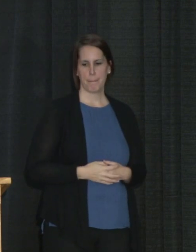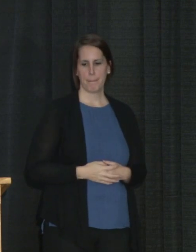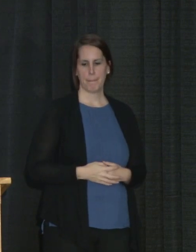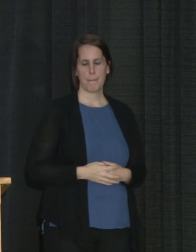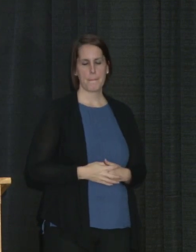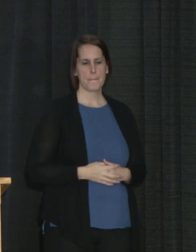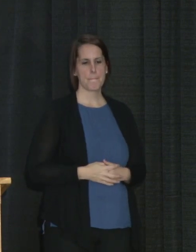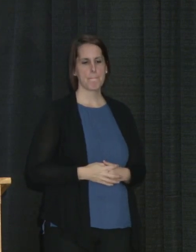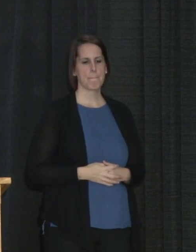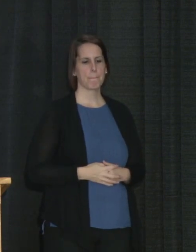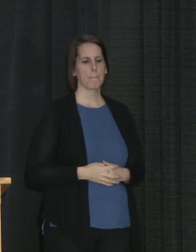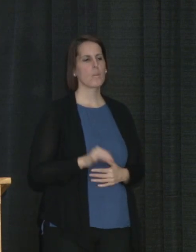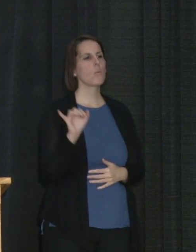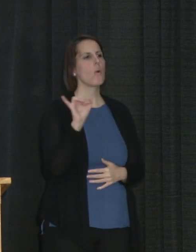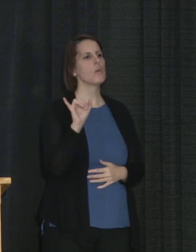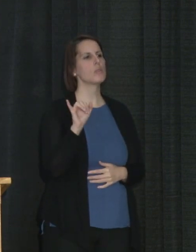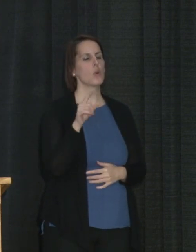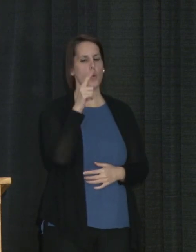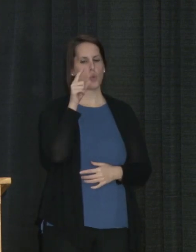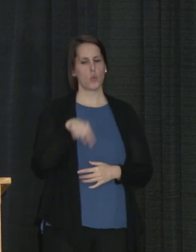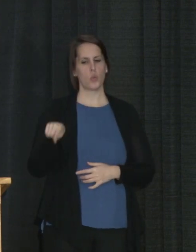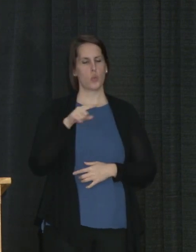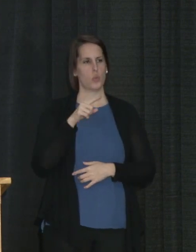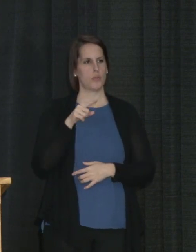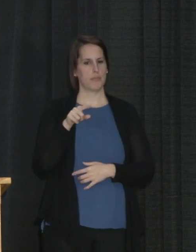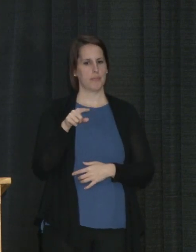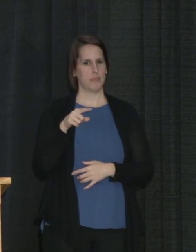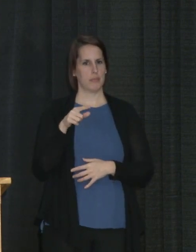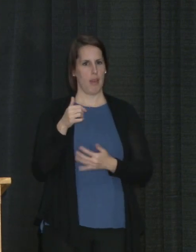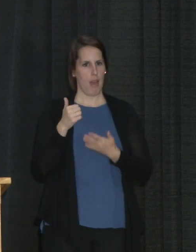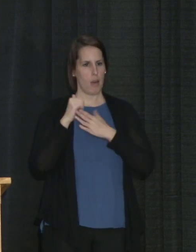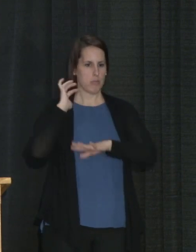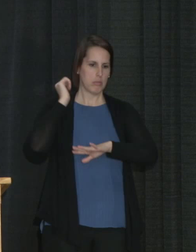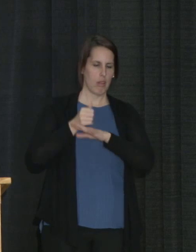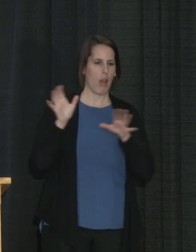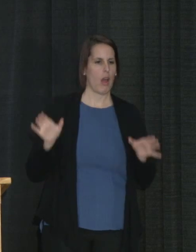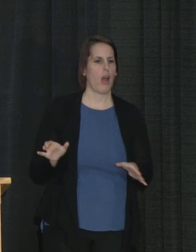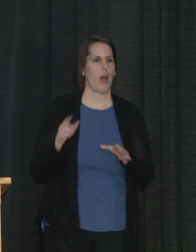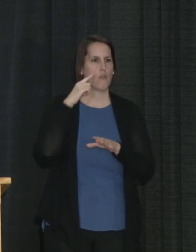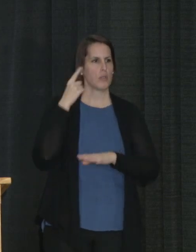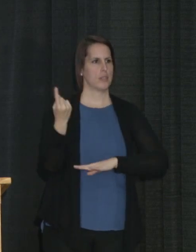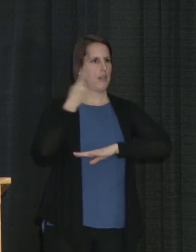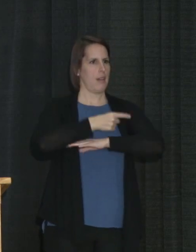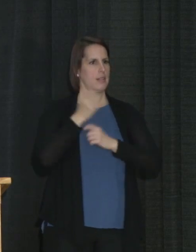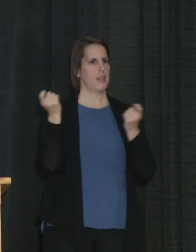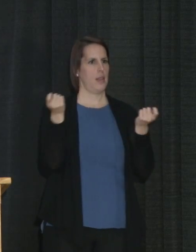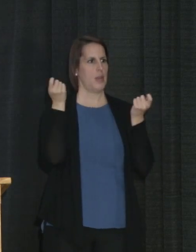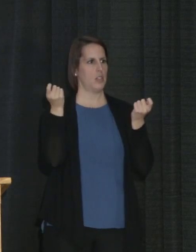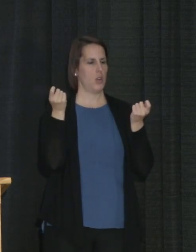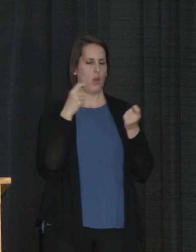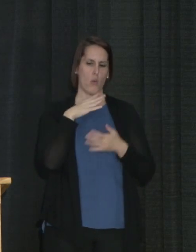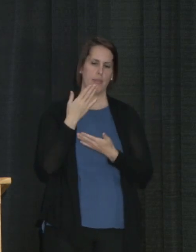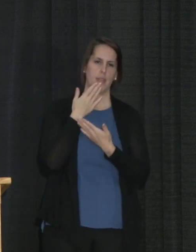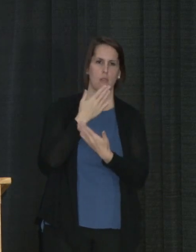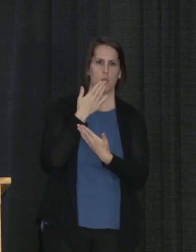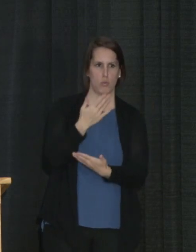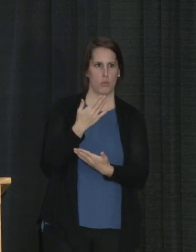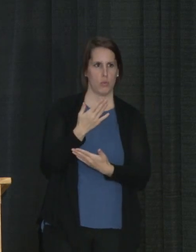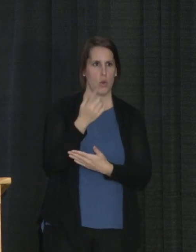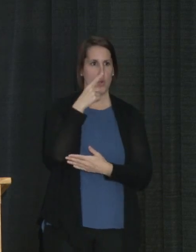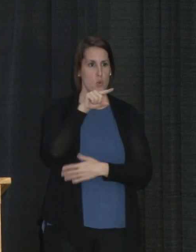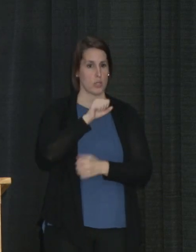thank all of those that have contributed so much to these, in support of these